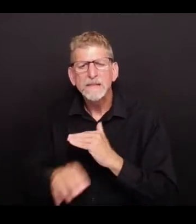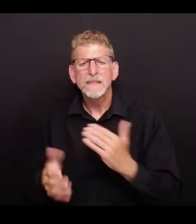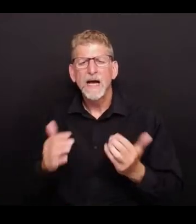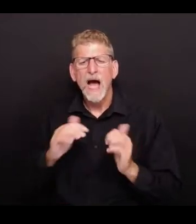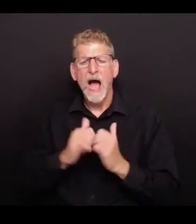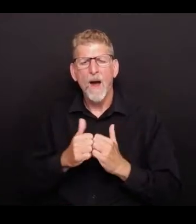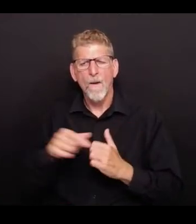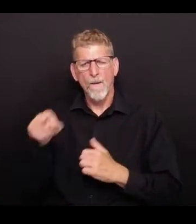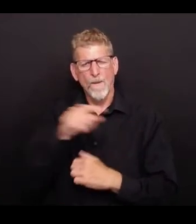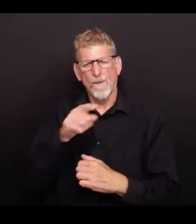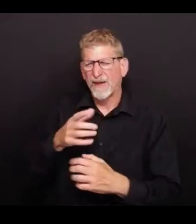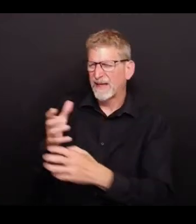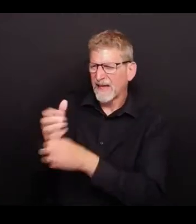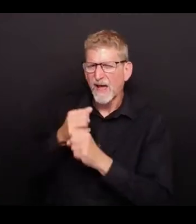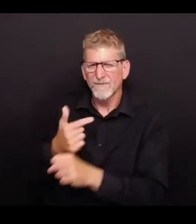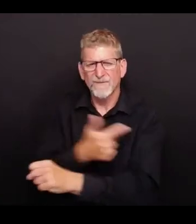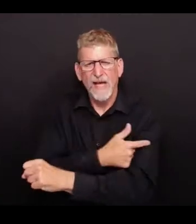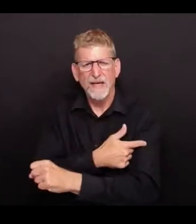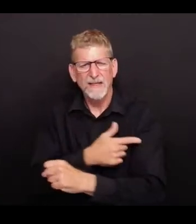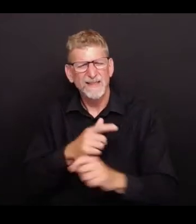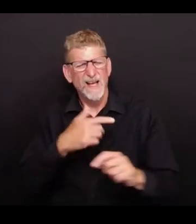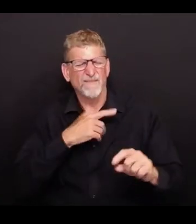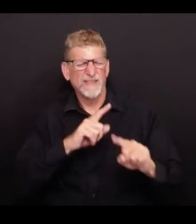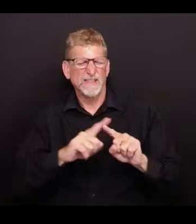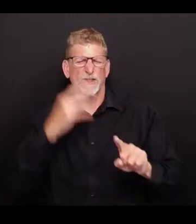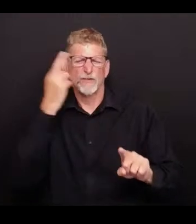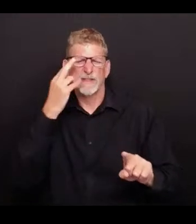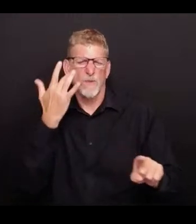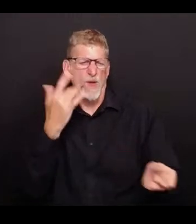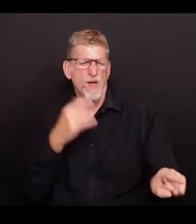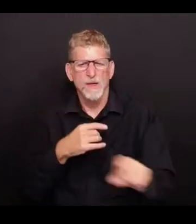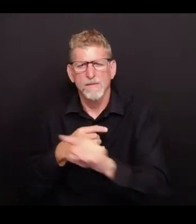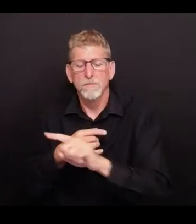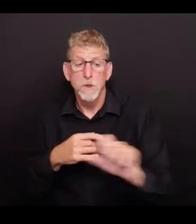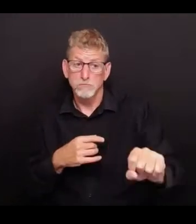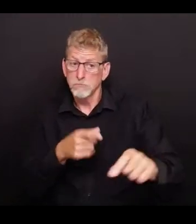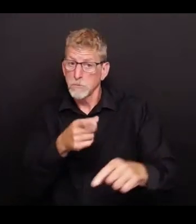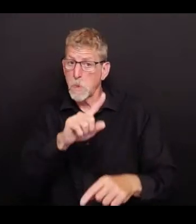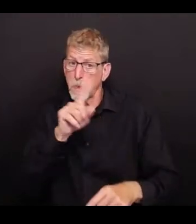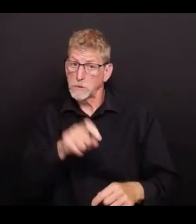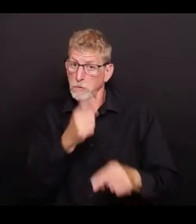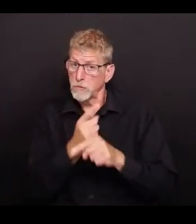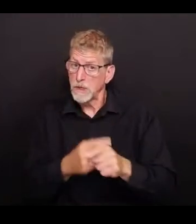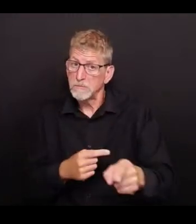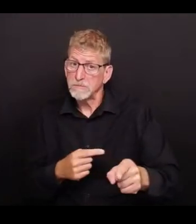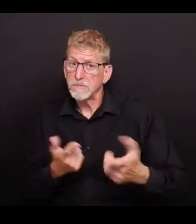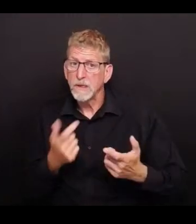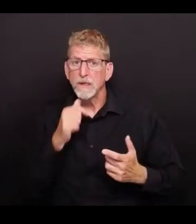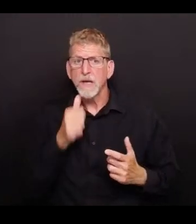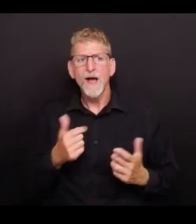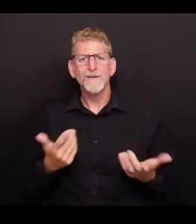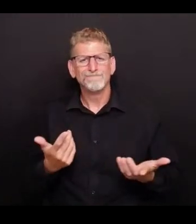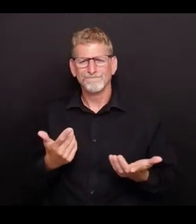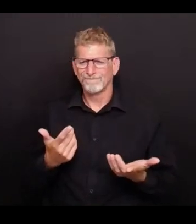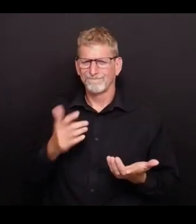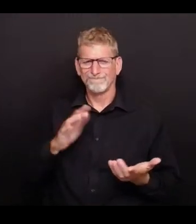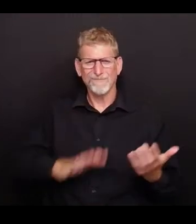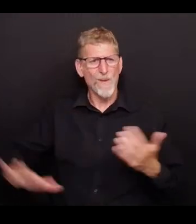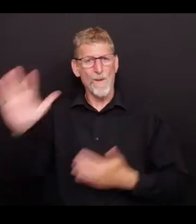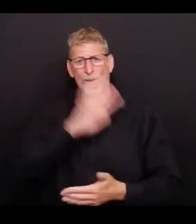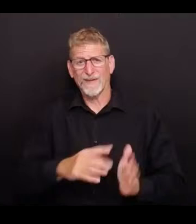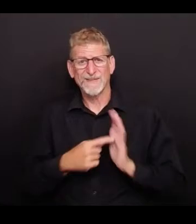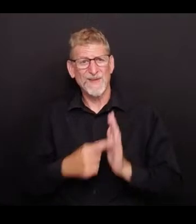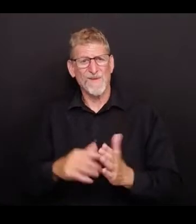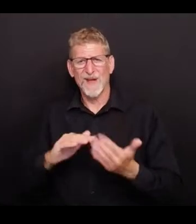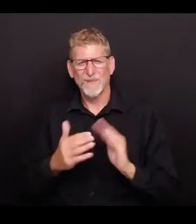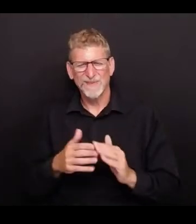to the vaccine for a number of reasons. And so you're correct in that it doesn't capture some of